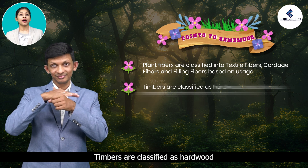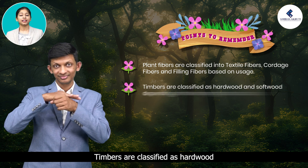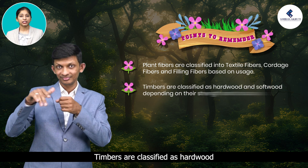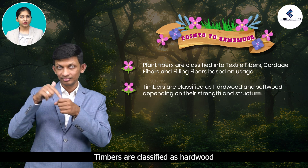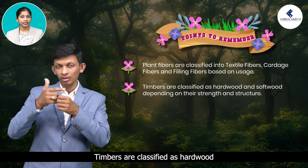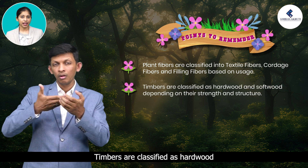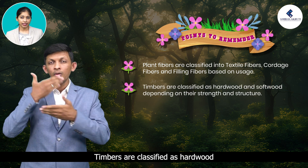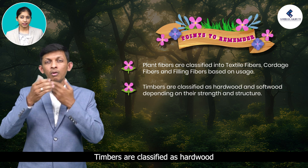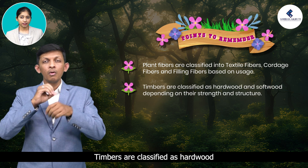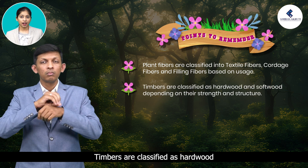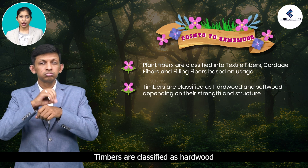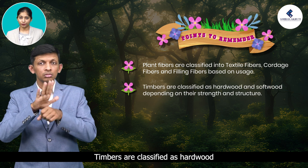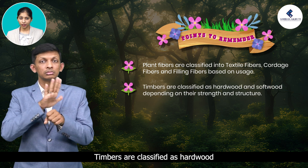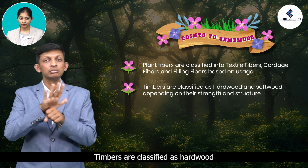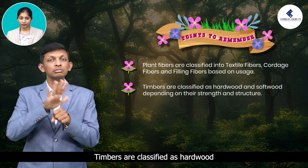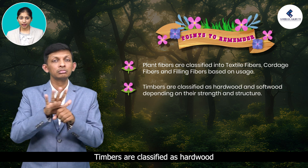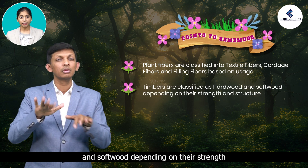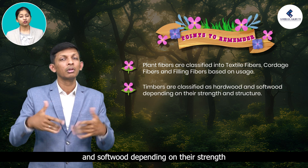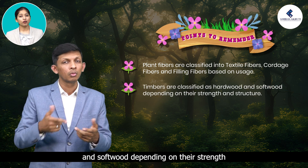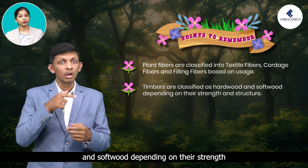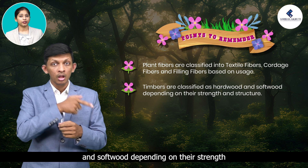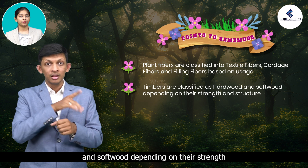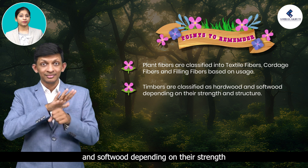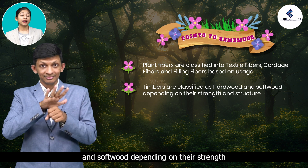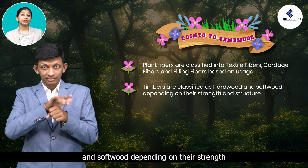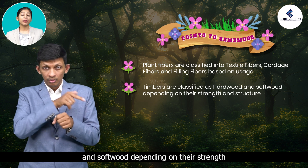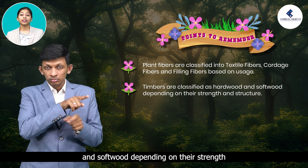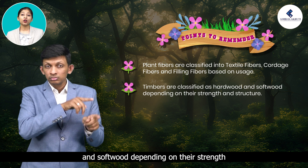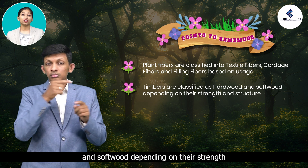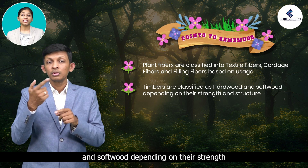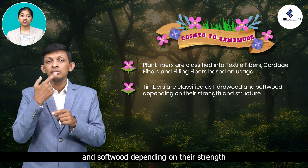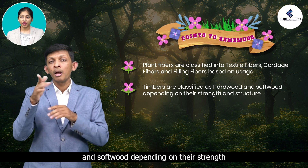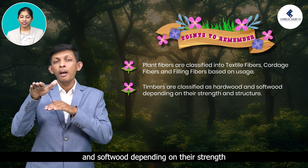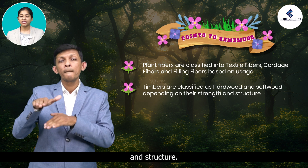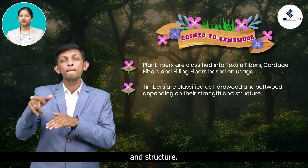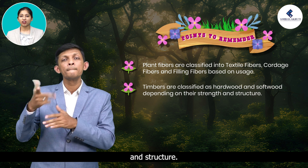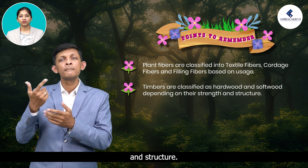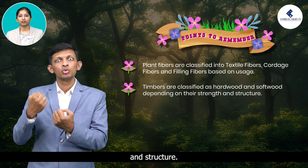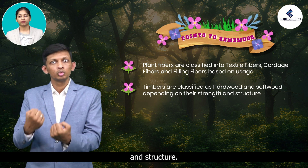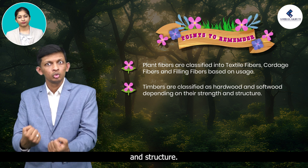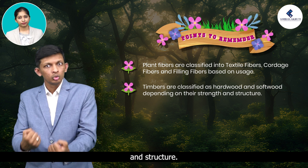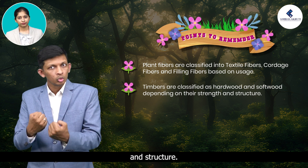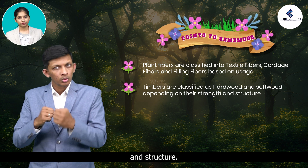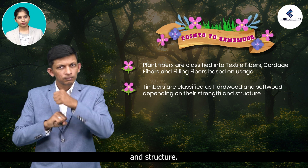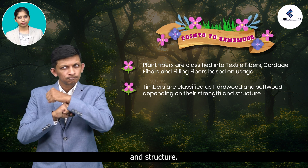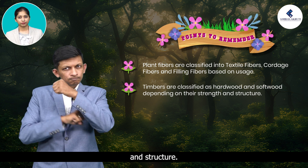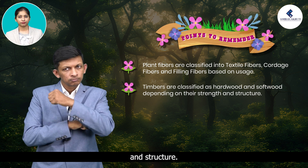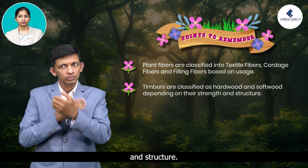Timbers are classified as hardwood and softwood, depending on their strength and structure.